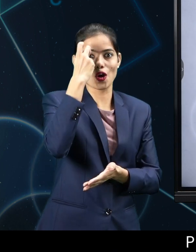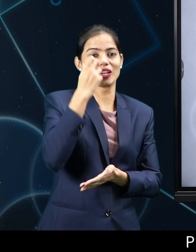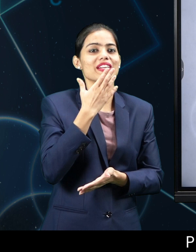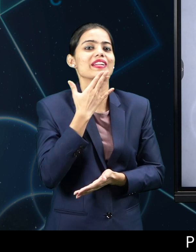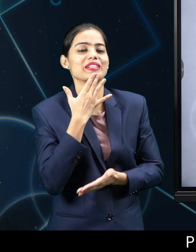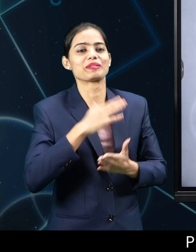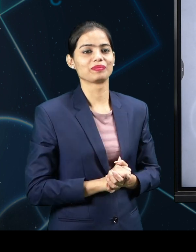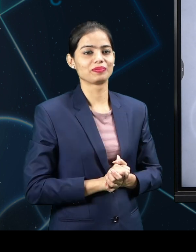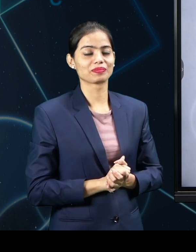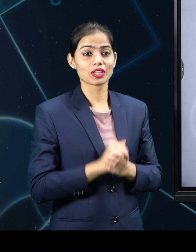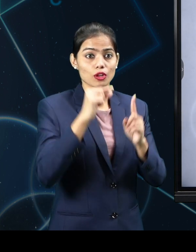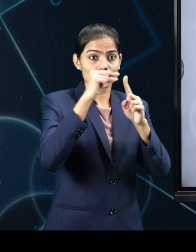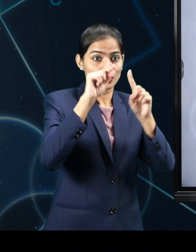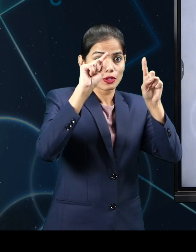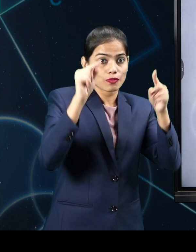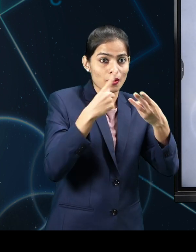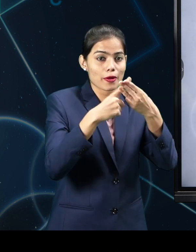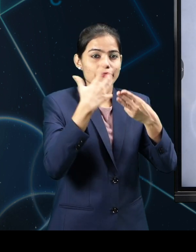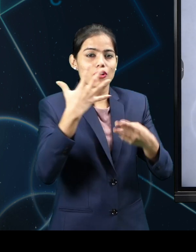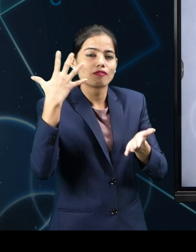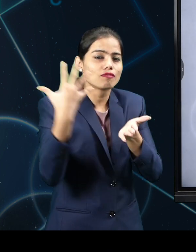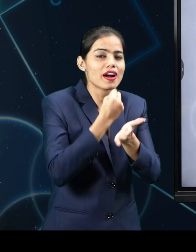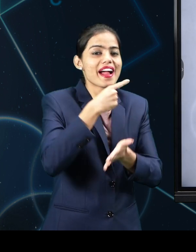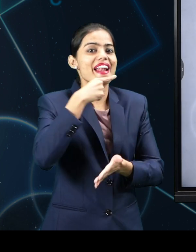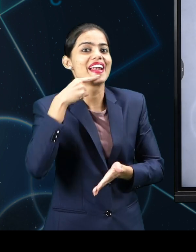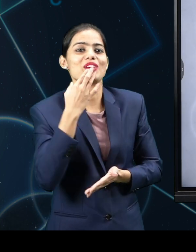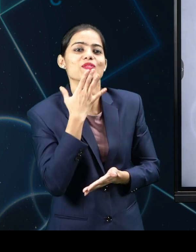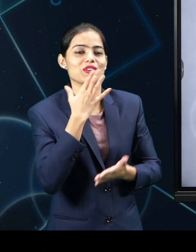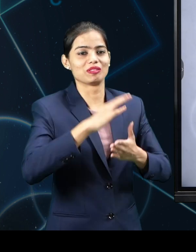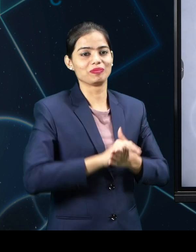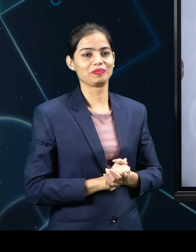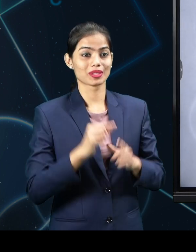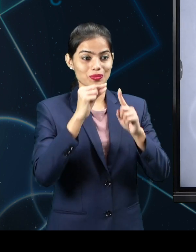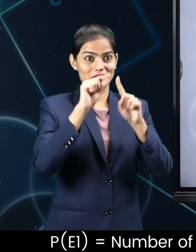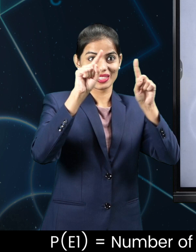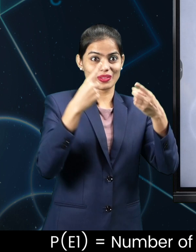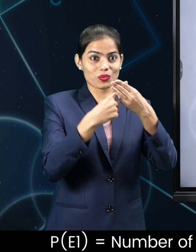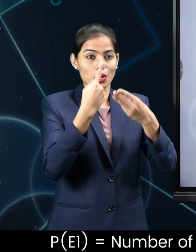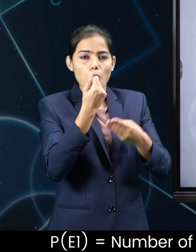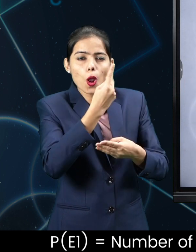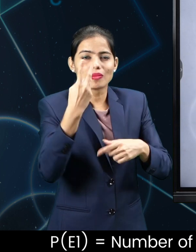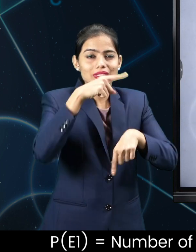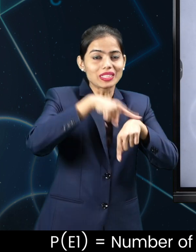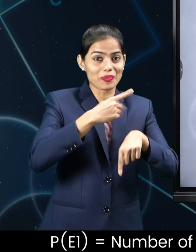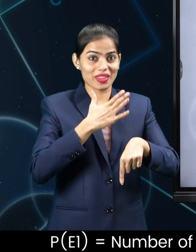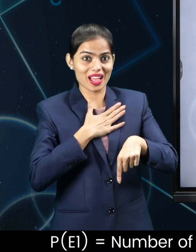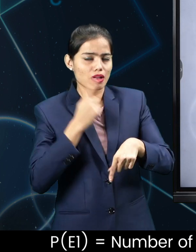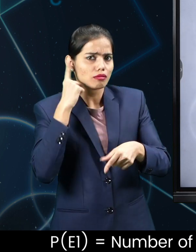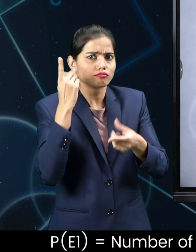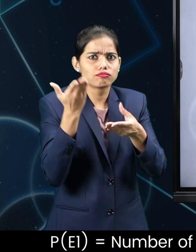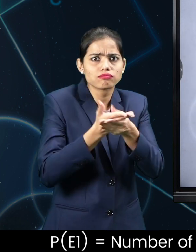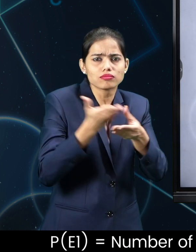color, P of E5 is equal to getting red color. P of E1 is equal to number